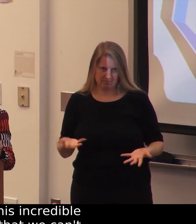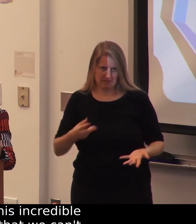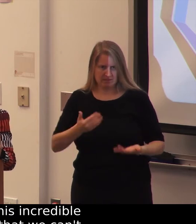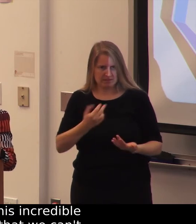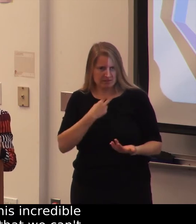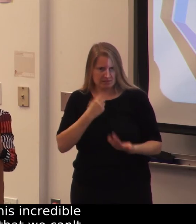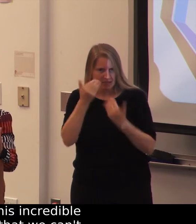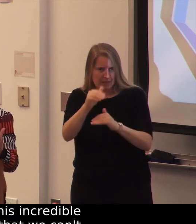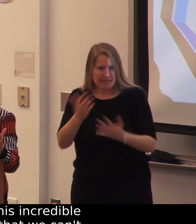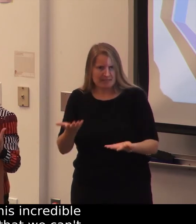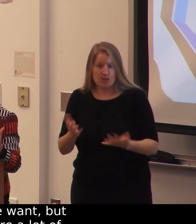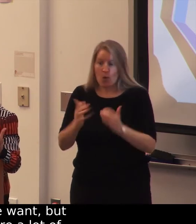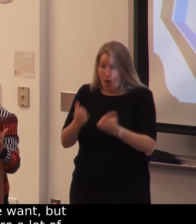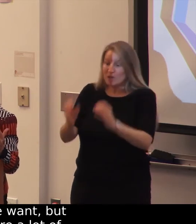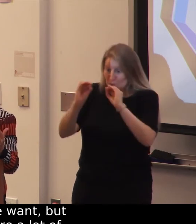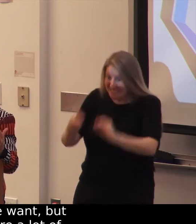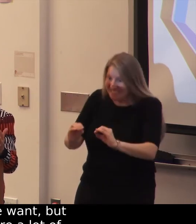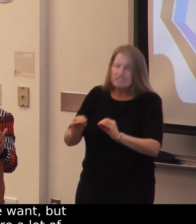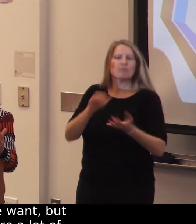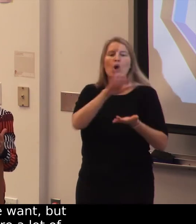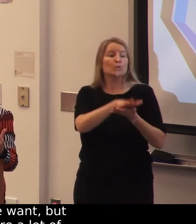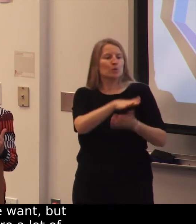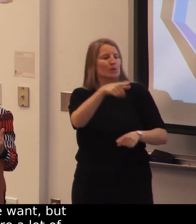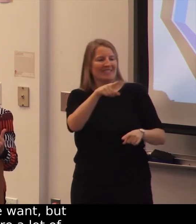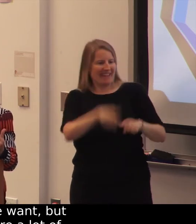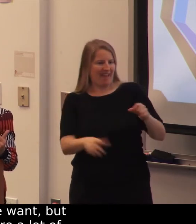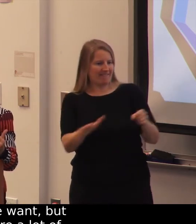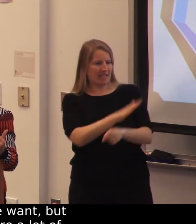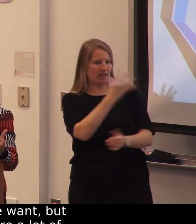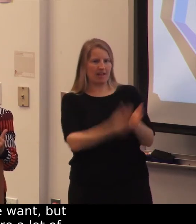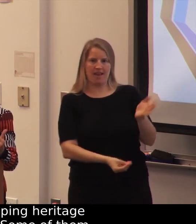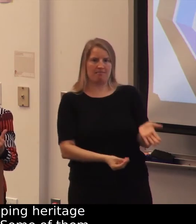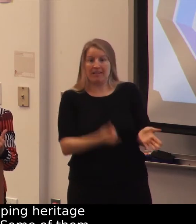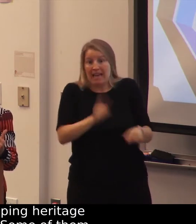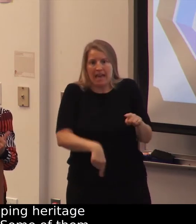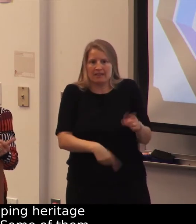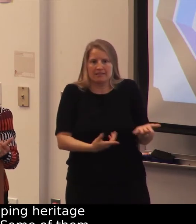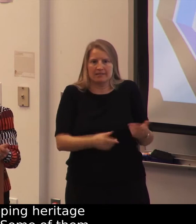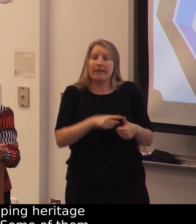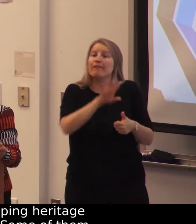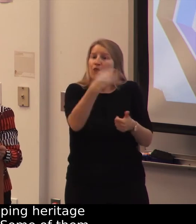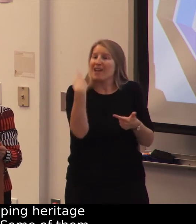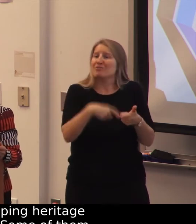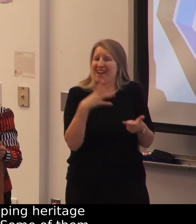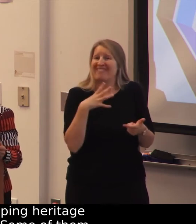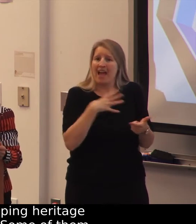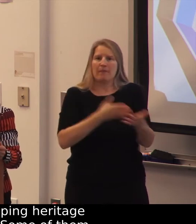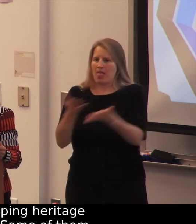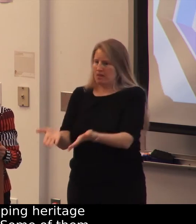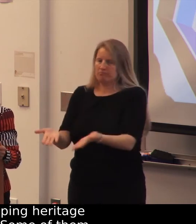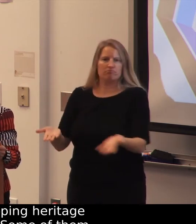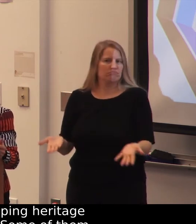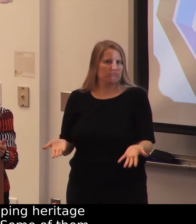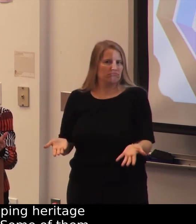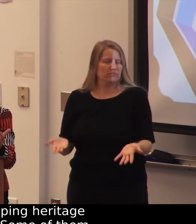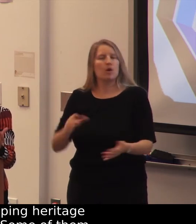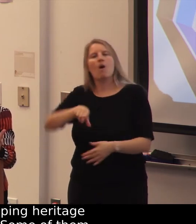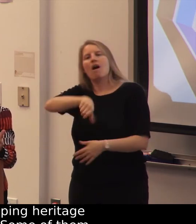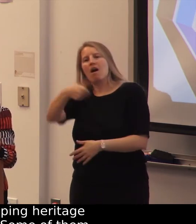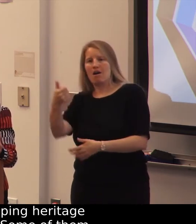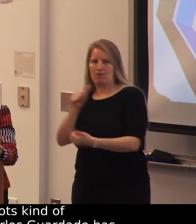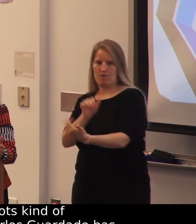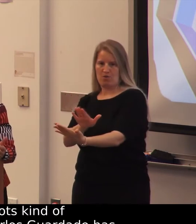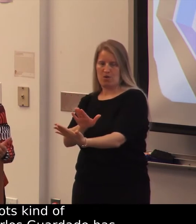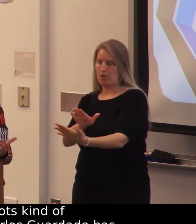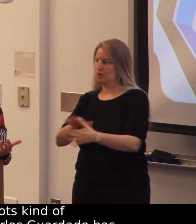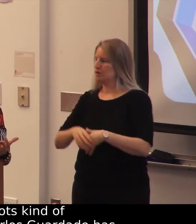limitation that we cannot have the schools do what we want. But there are a lot of different approaches to teaching or developing heritage languages. So some